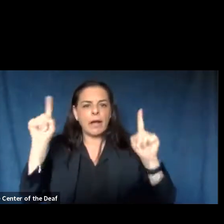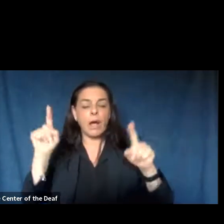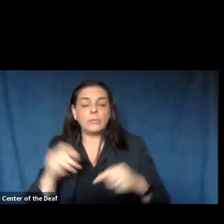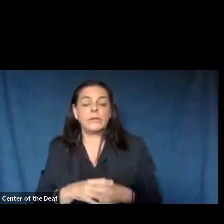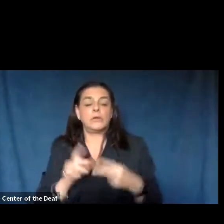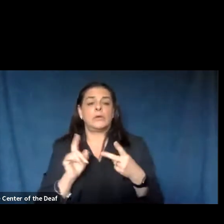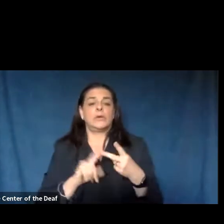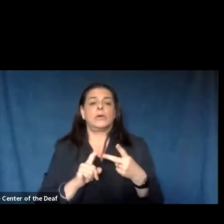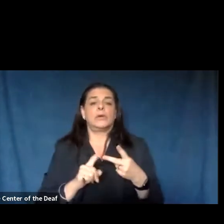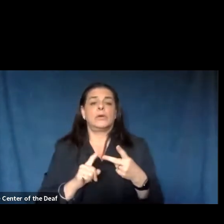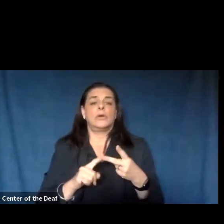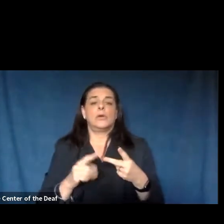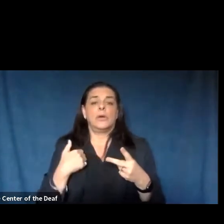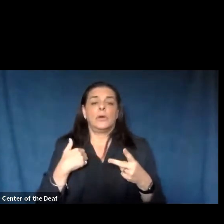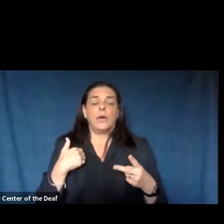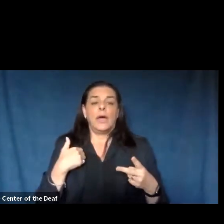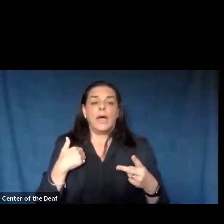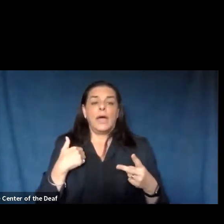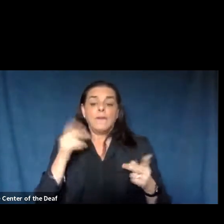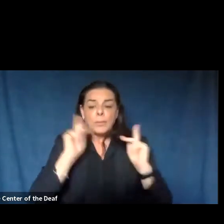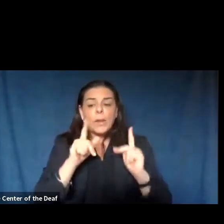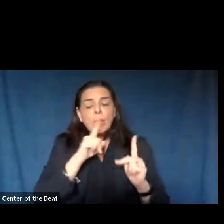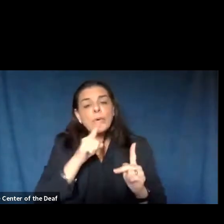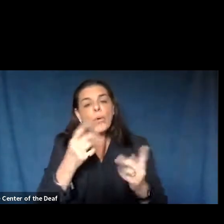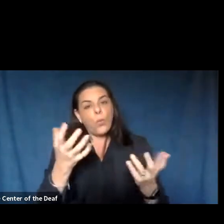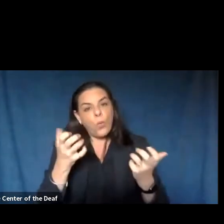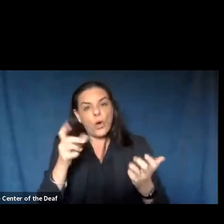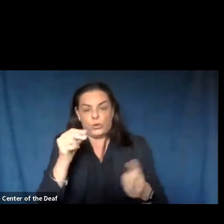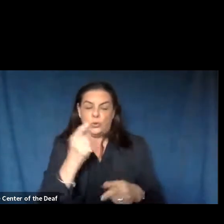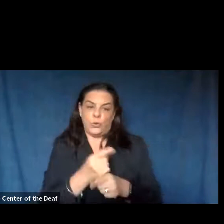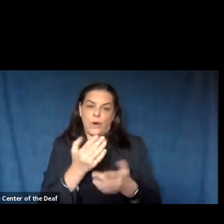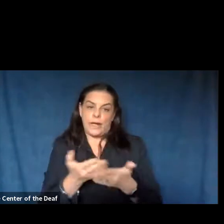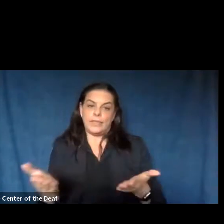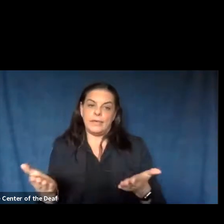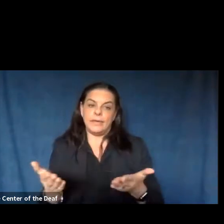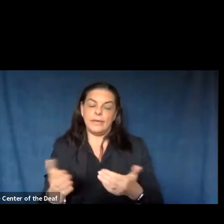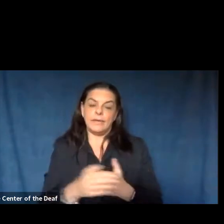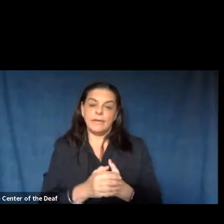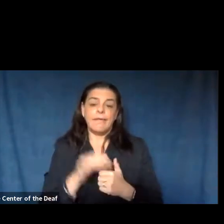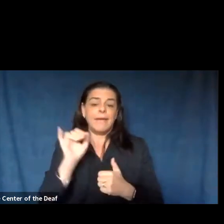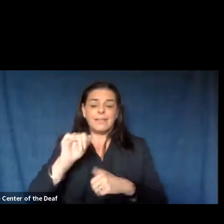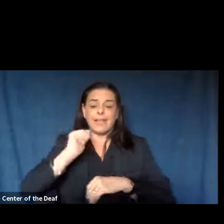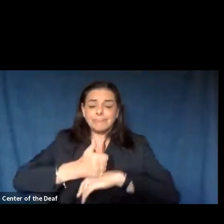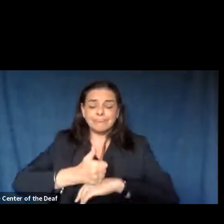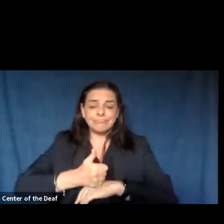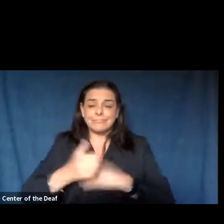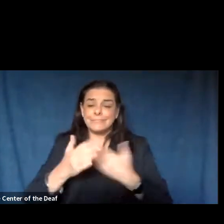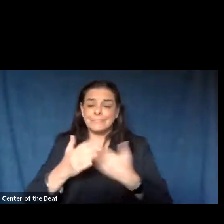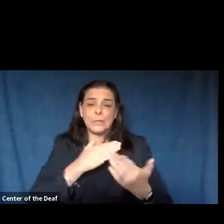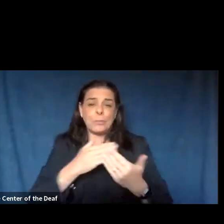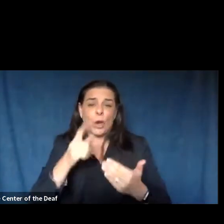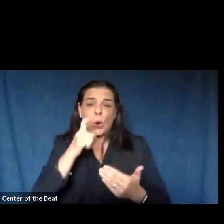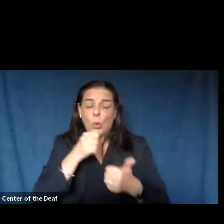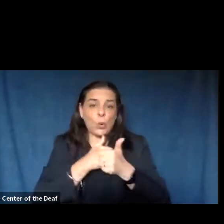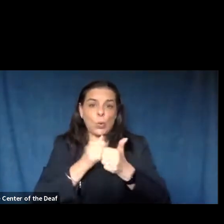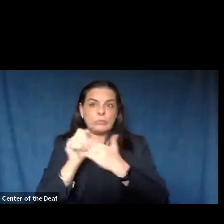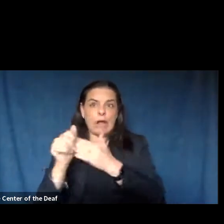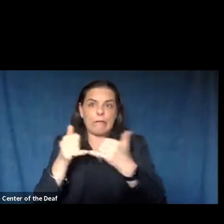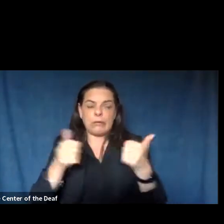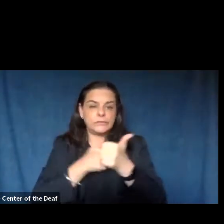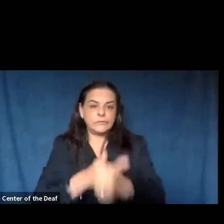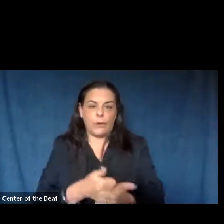have is people wanting to do the right thing. And that stays in place no matter whose guidance we're following.